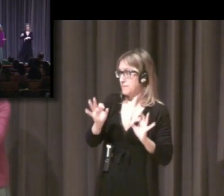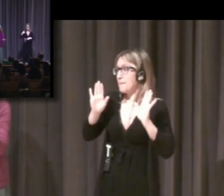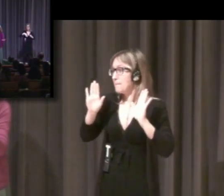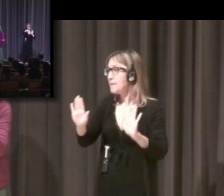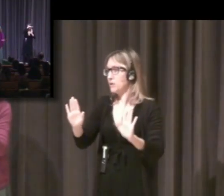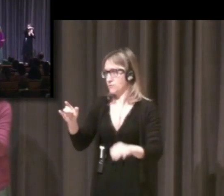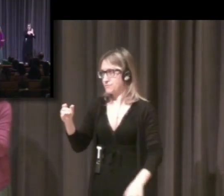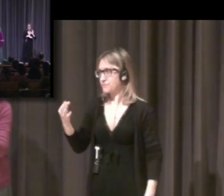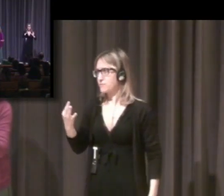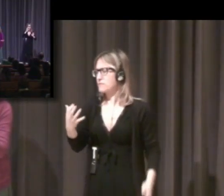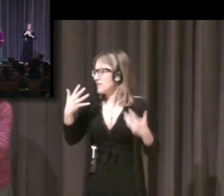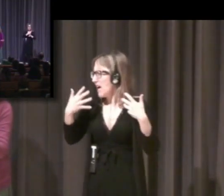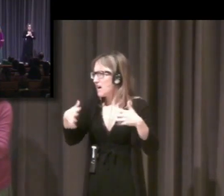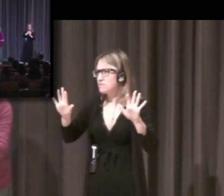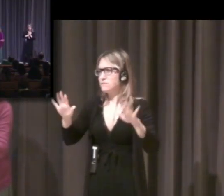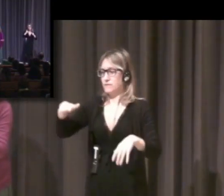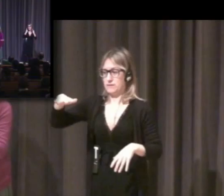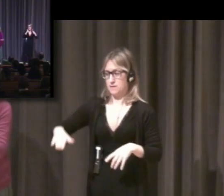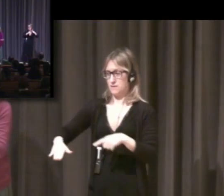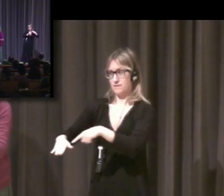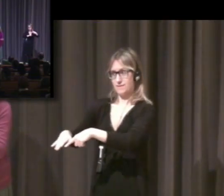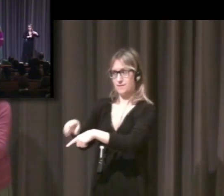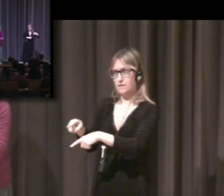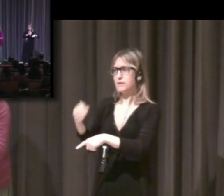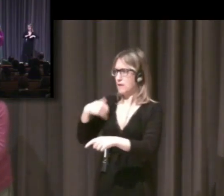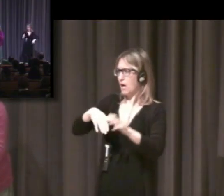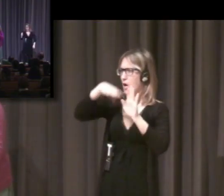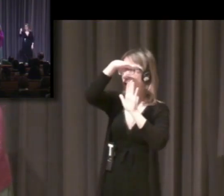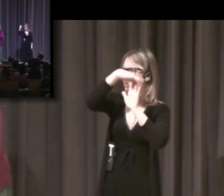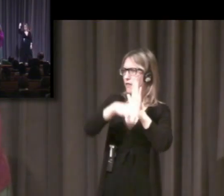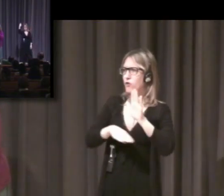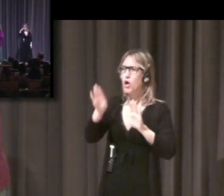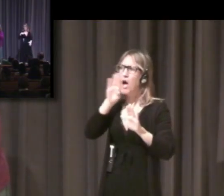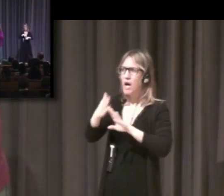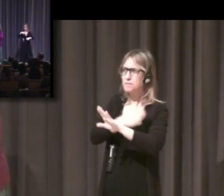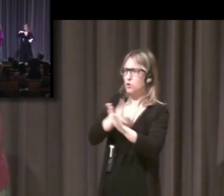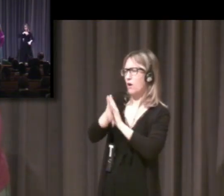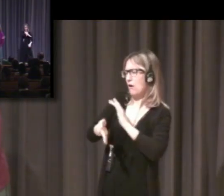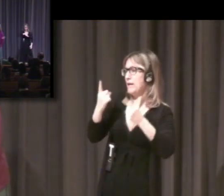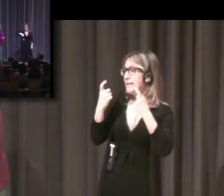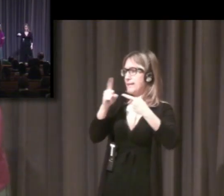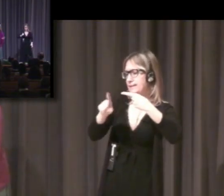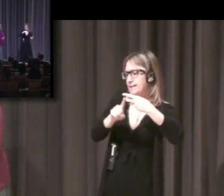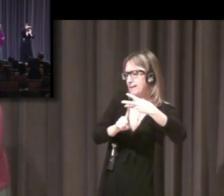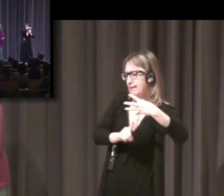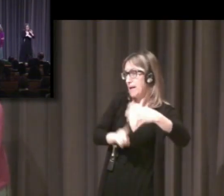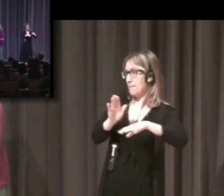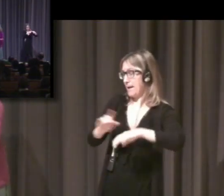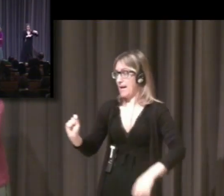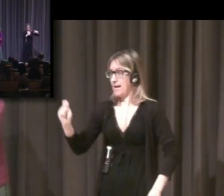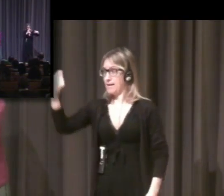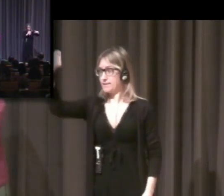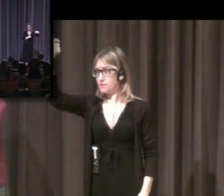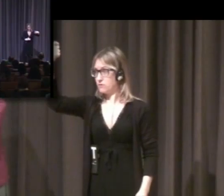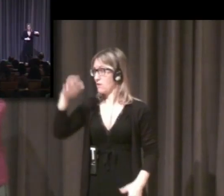and most children don't, okay? But let's take the child who has all the optimal